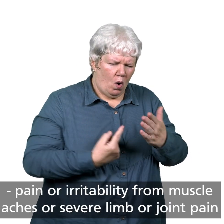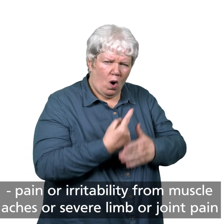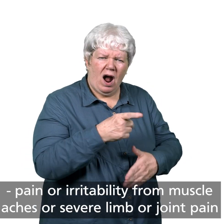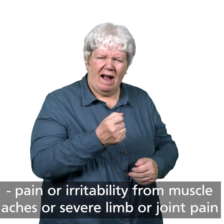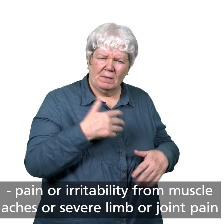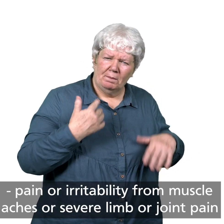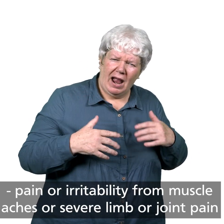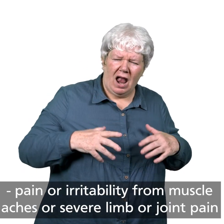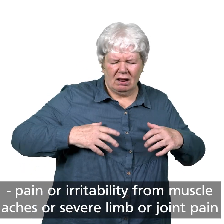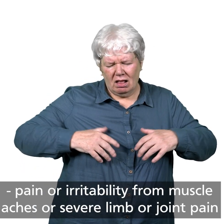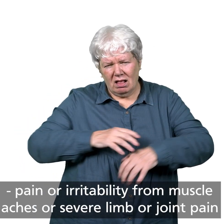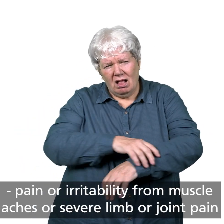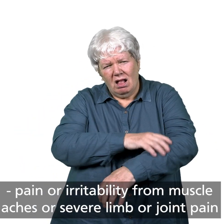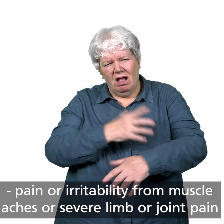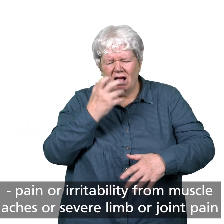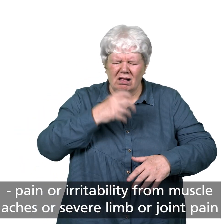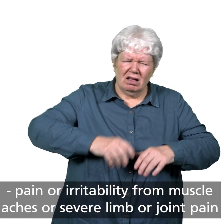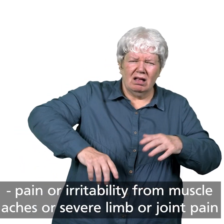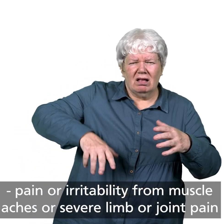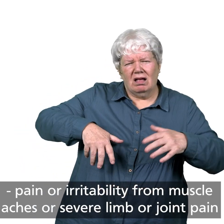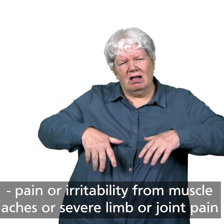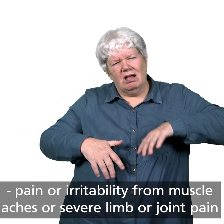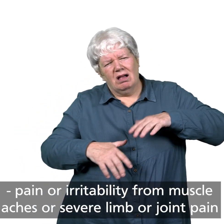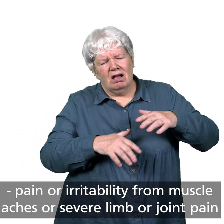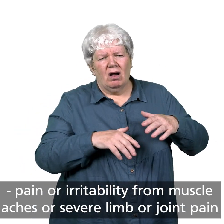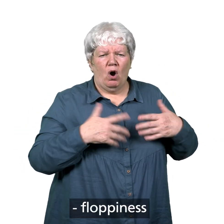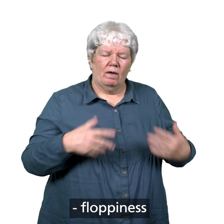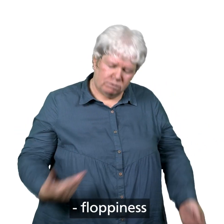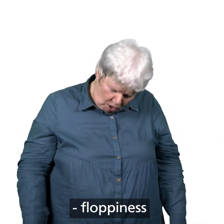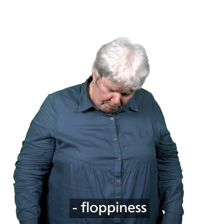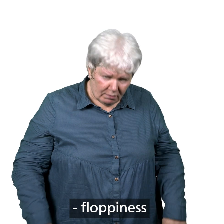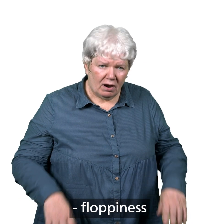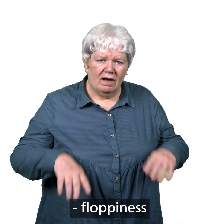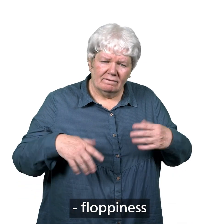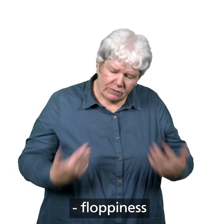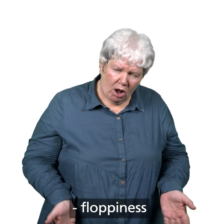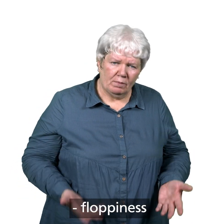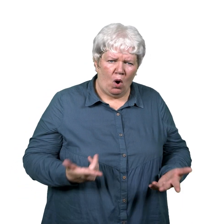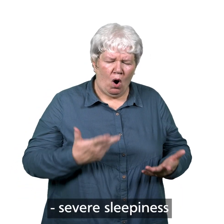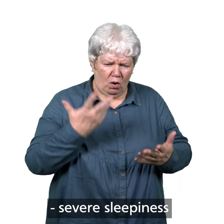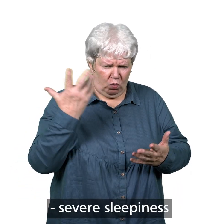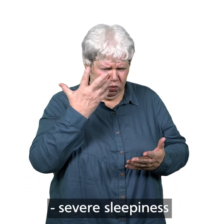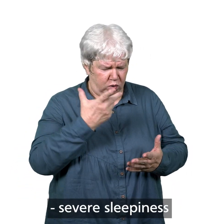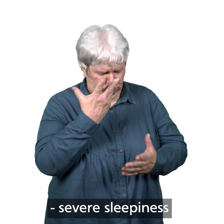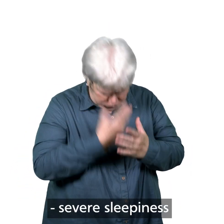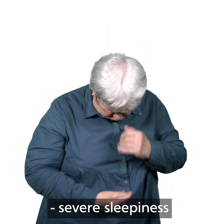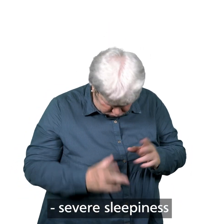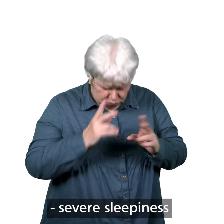Pain or irritability from muscle aches or severe limb or joint pain, floppiness, severe sleepiness.